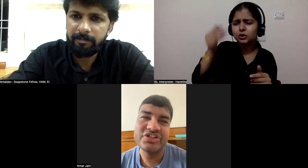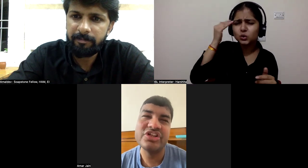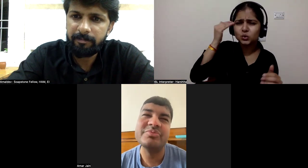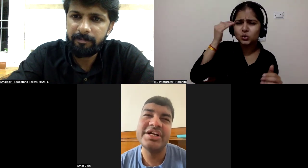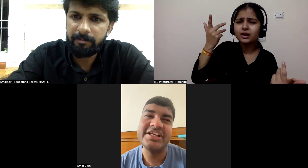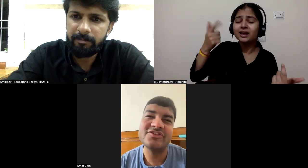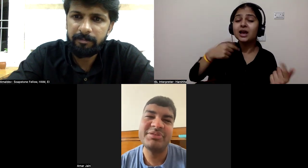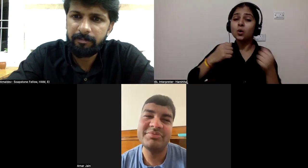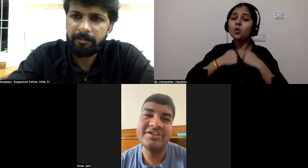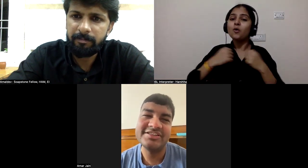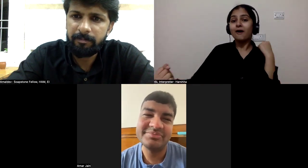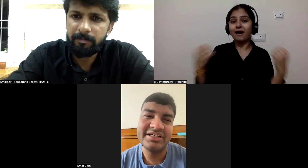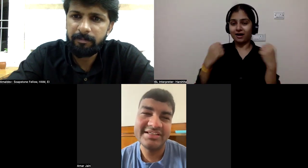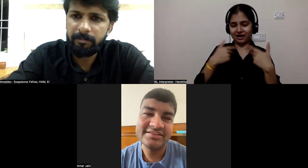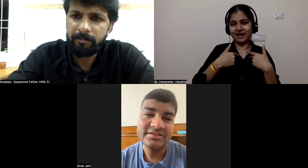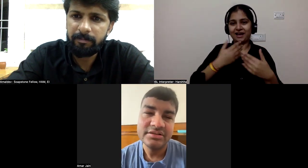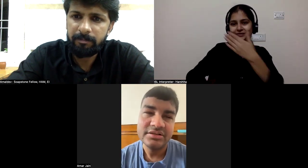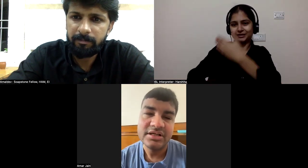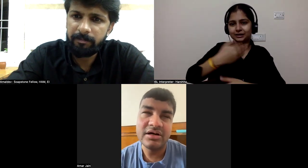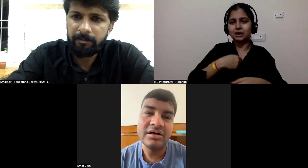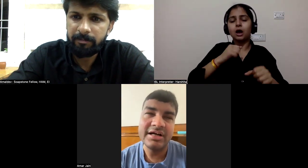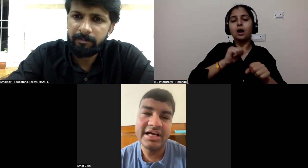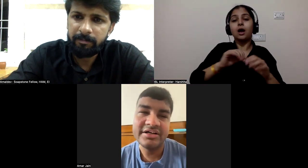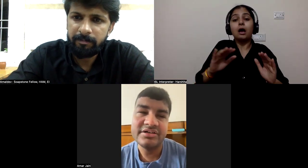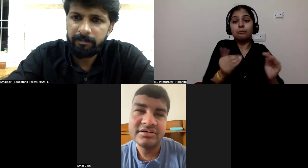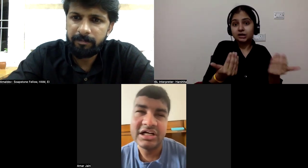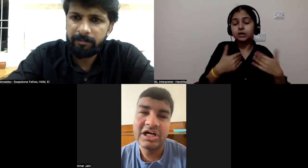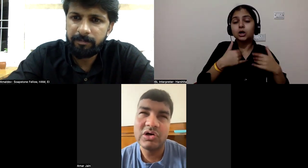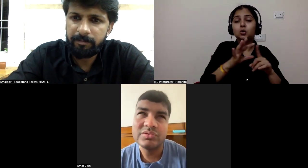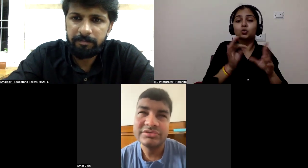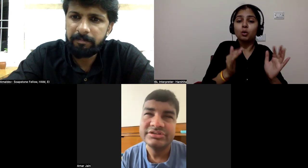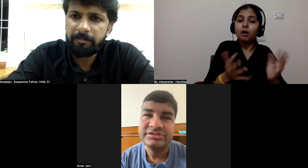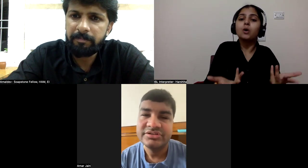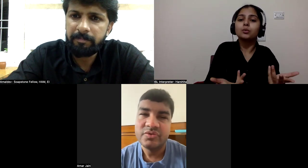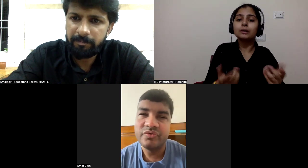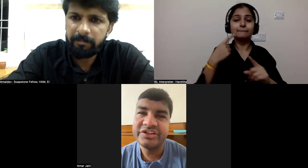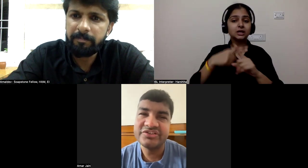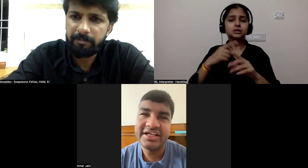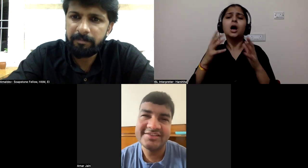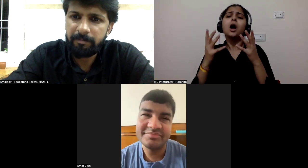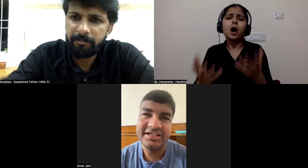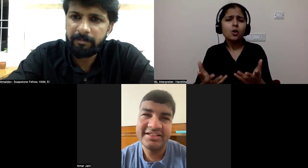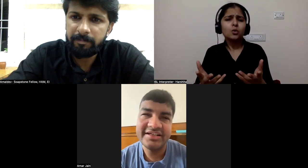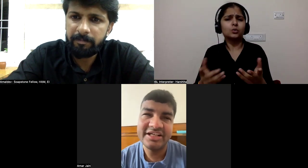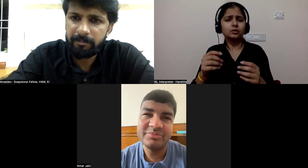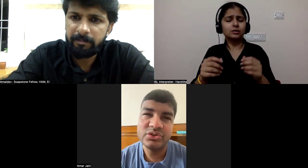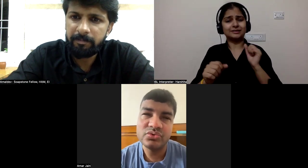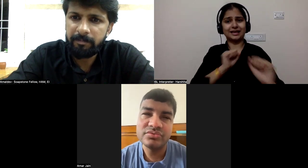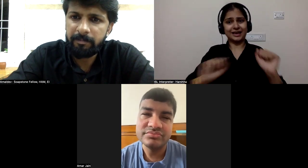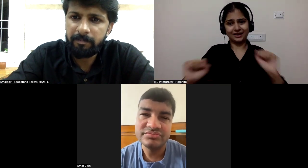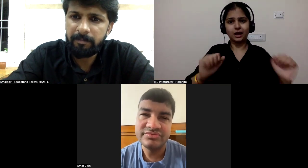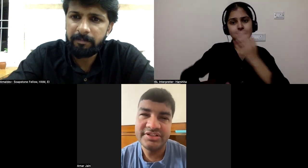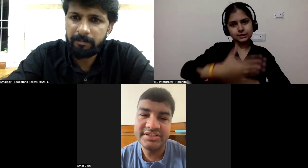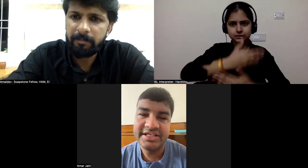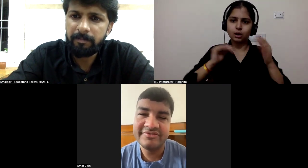are functional abilities of people with disabilities, and how with their disability they are able